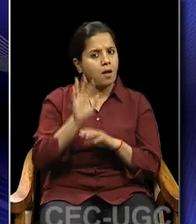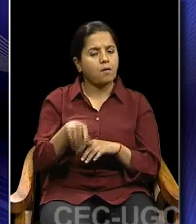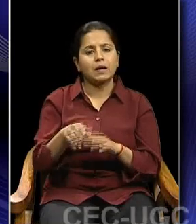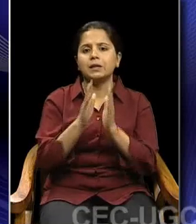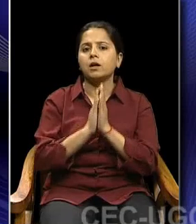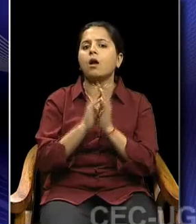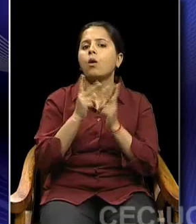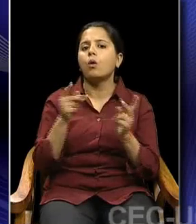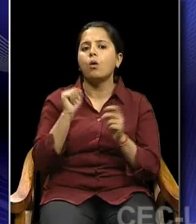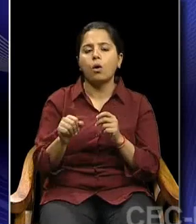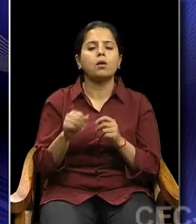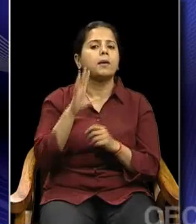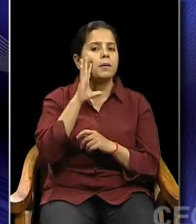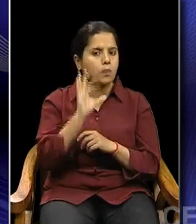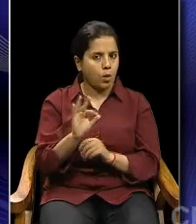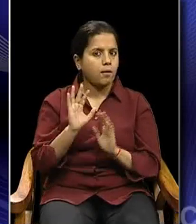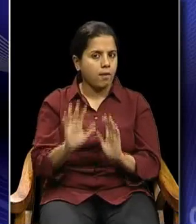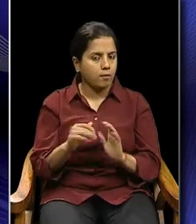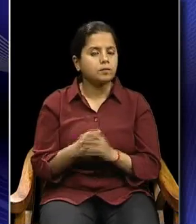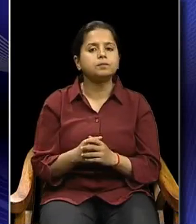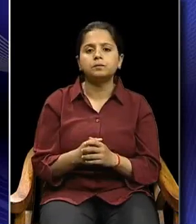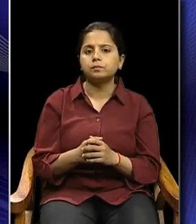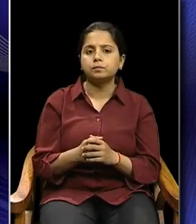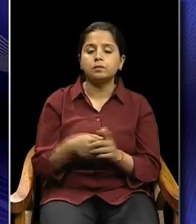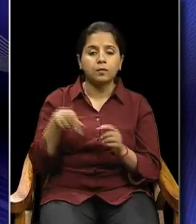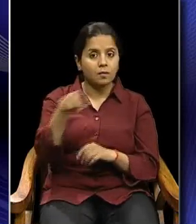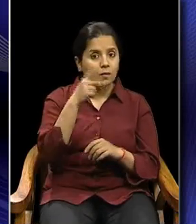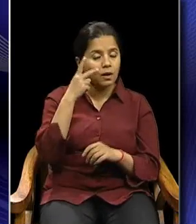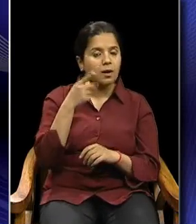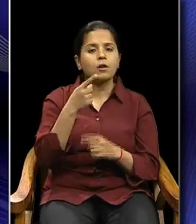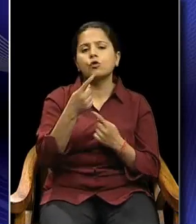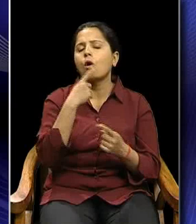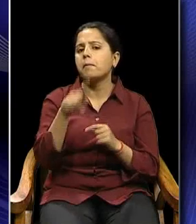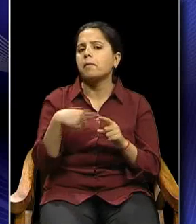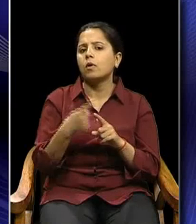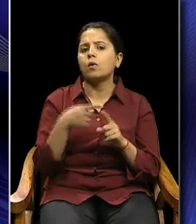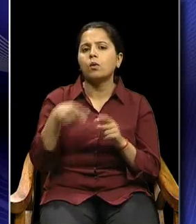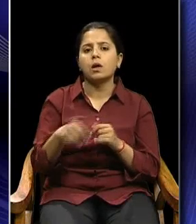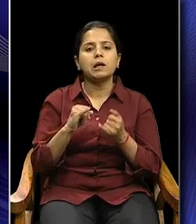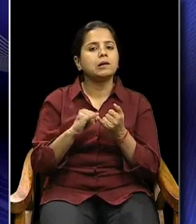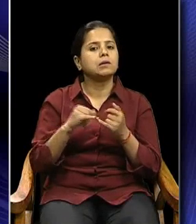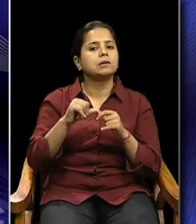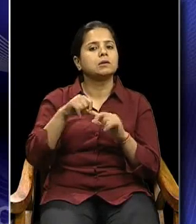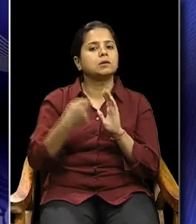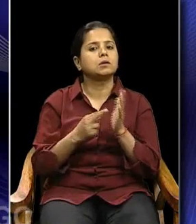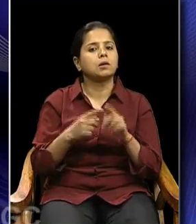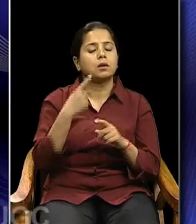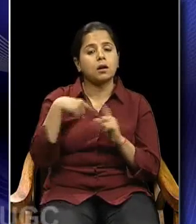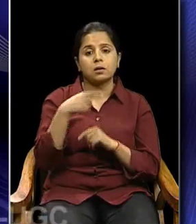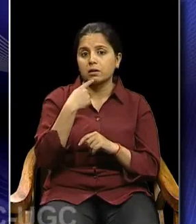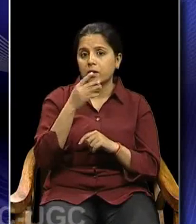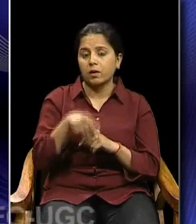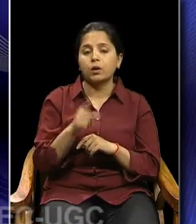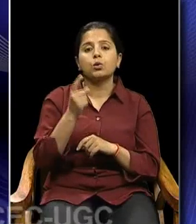religious significance as well. And when you talk about the Sankrantis, generally it is said that there are